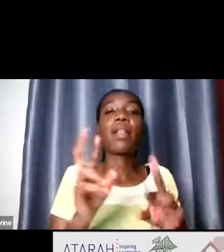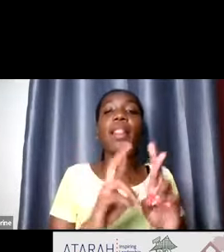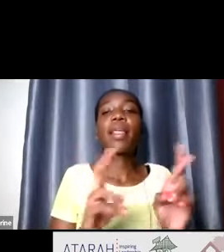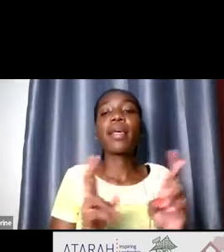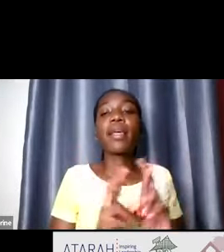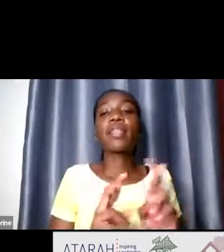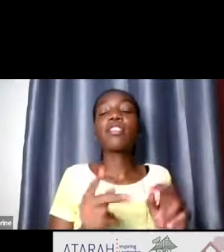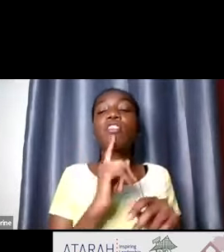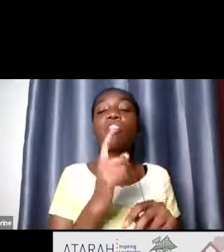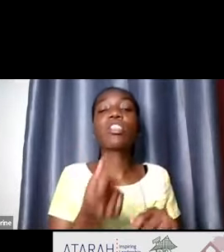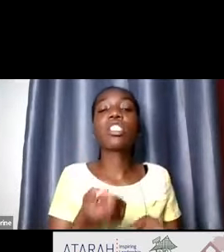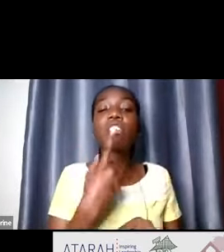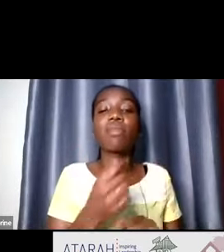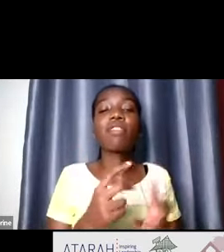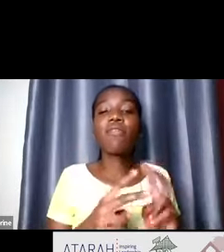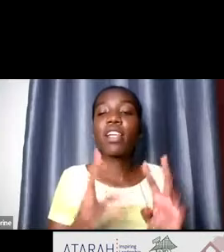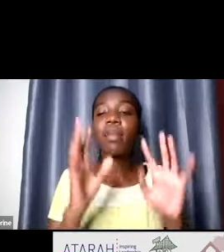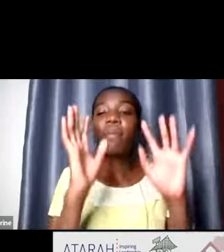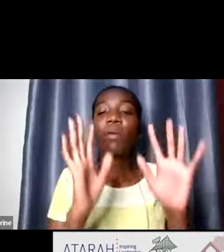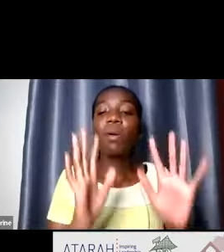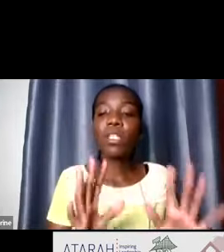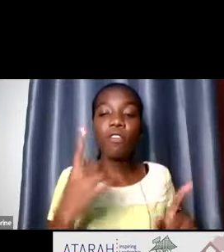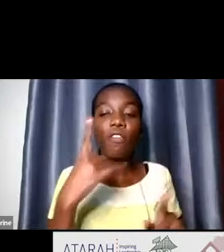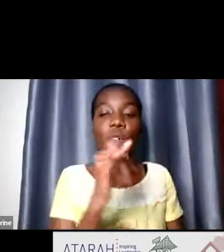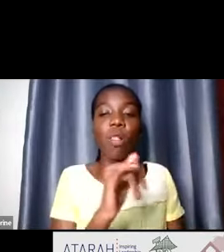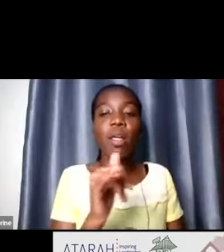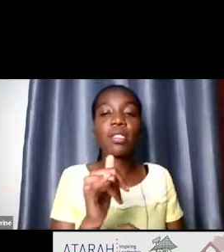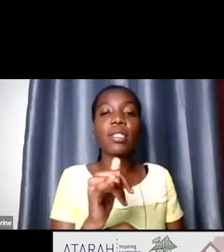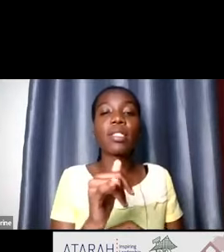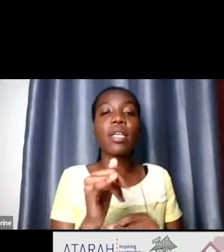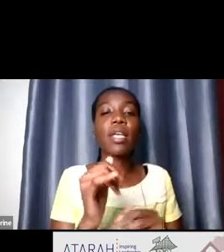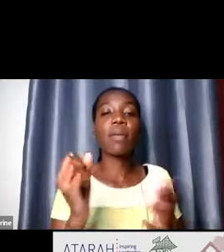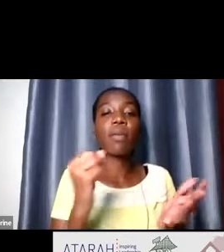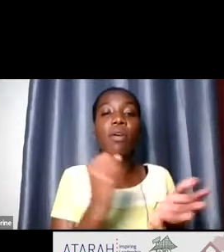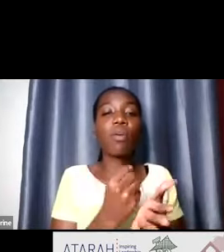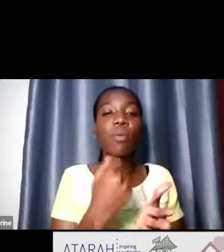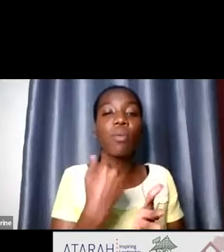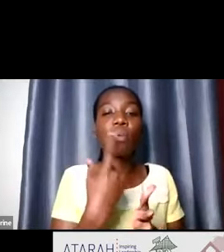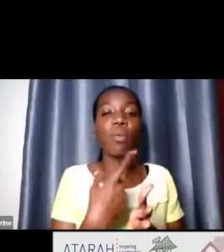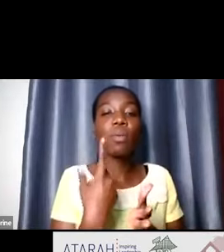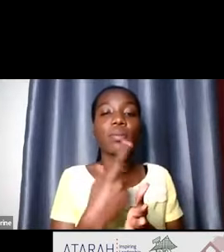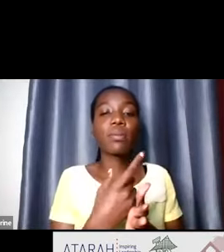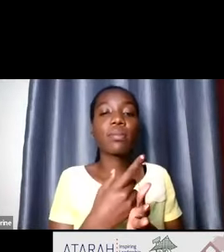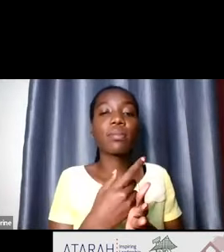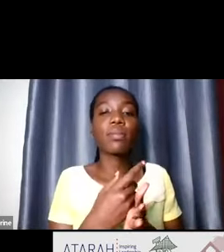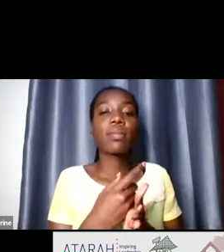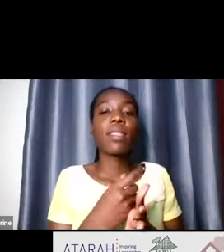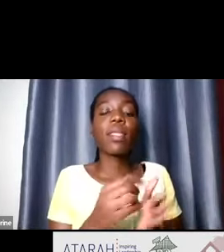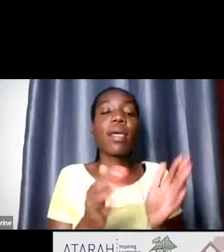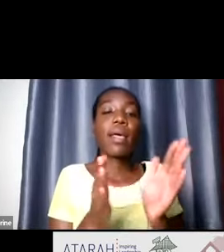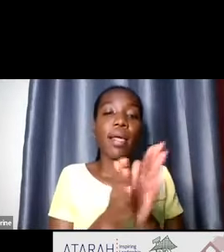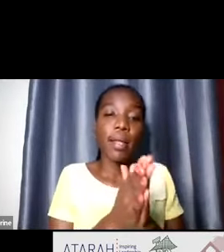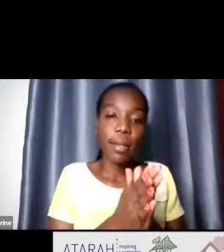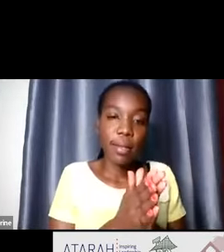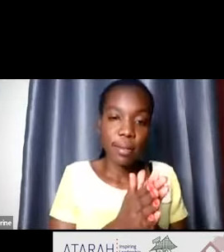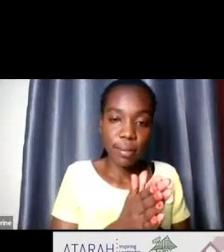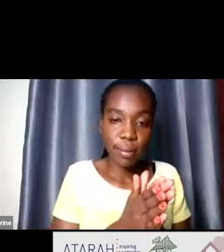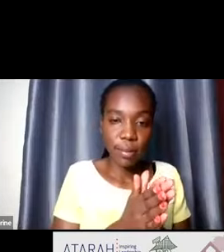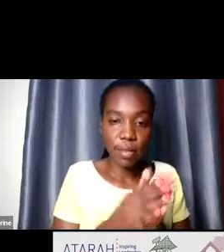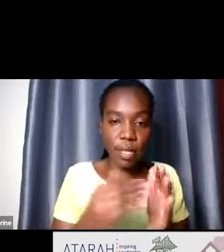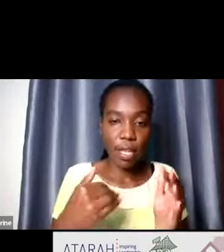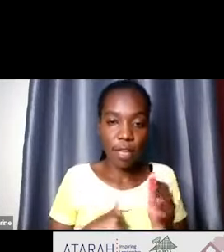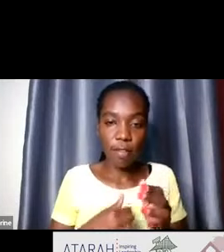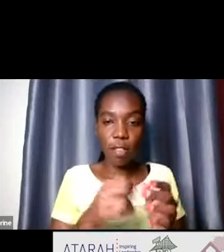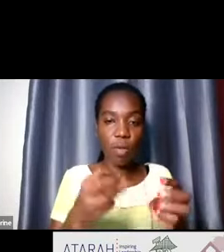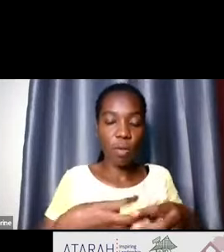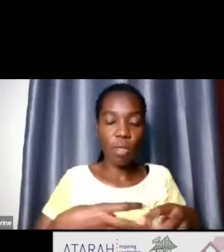treatment is very important for those employees who meet the criteria, but we help to see whether they meet the criteria through